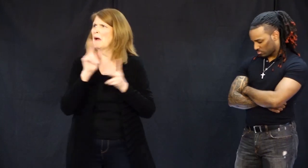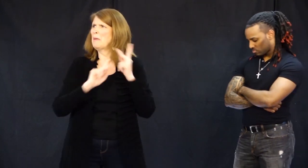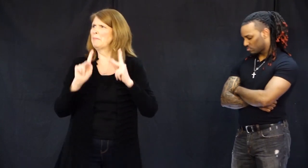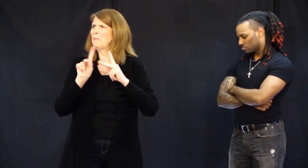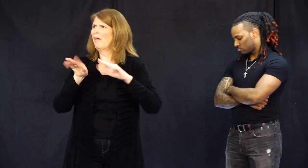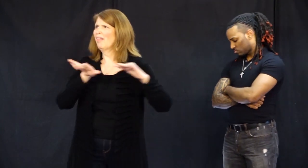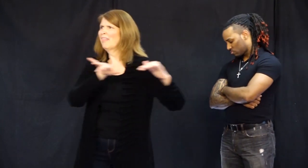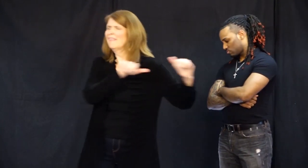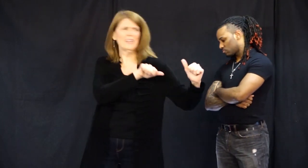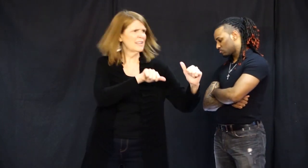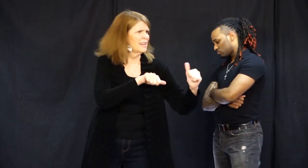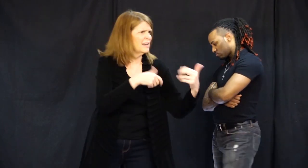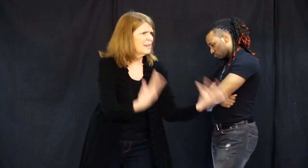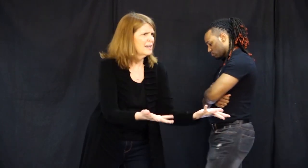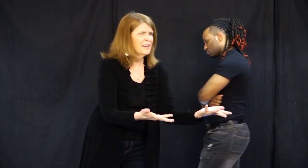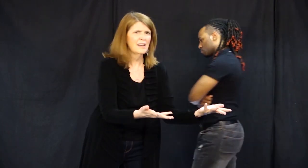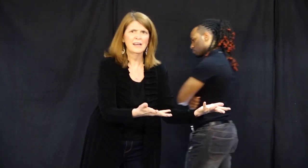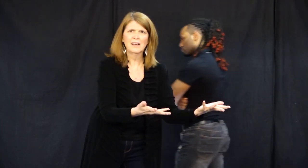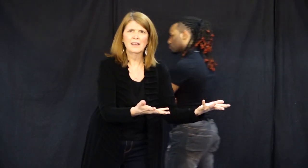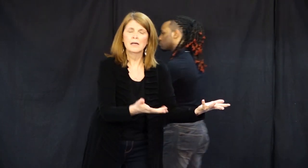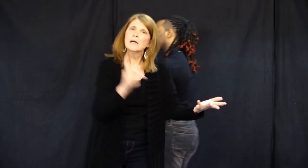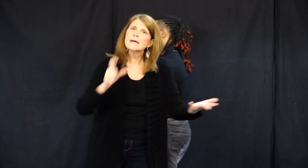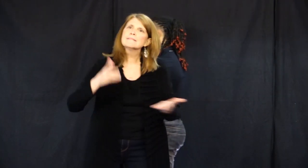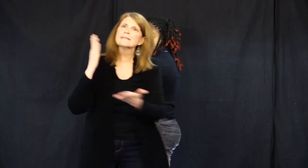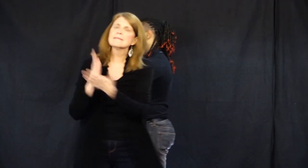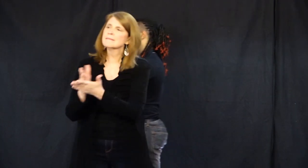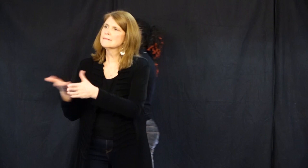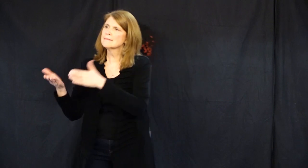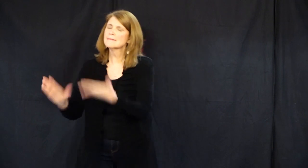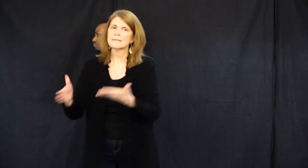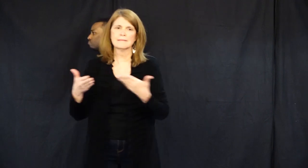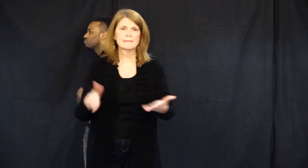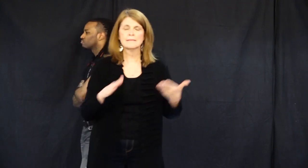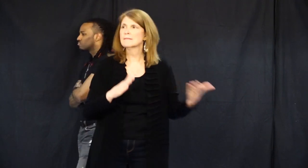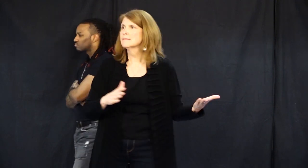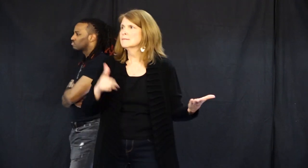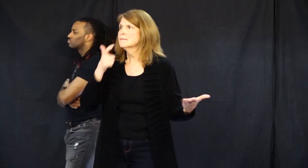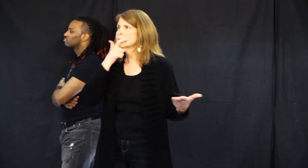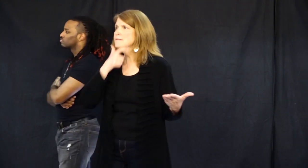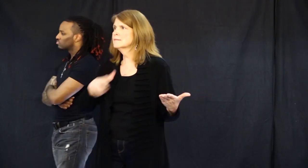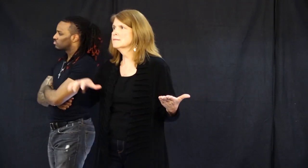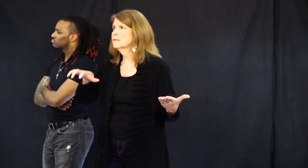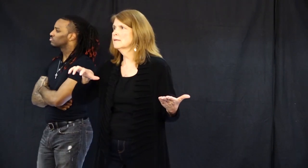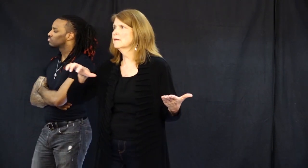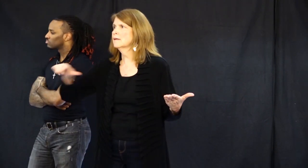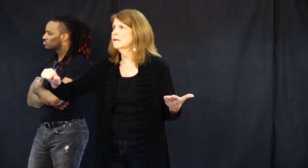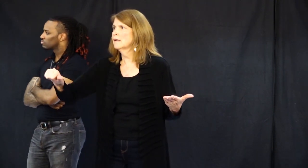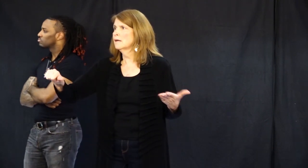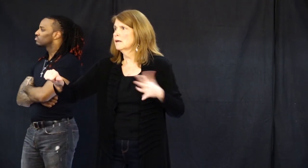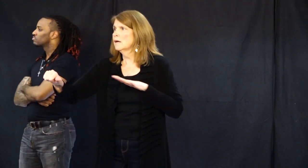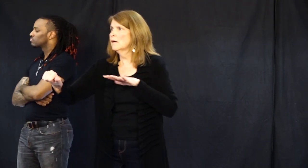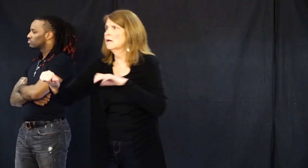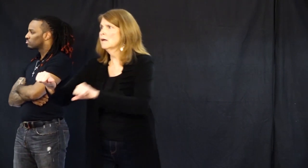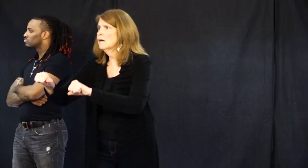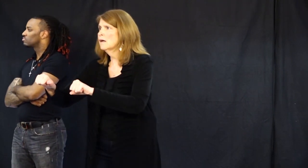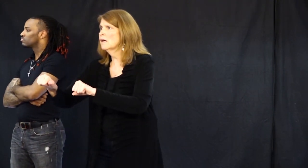keep retreating? We put a stop to the bleeding as the British take Brooklyn. Night takes Rook, but look, we are